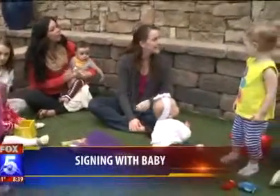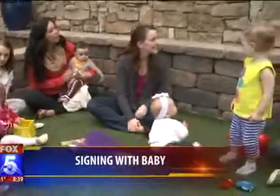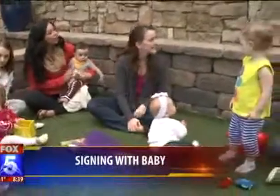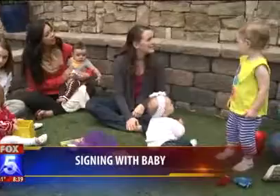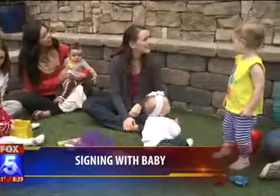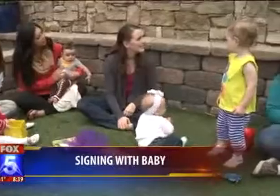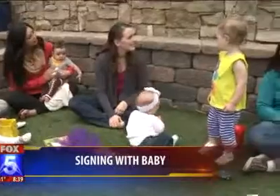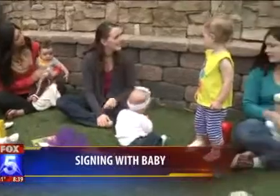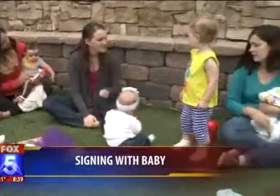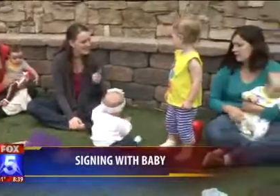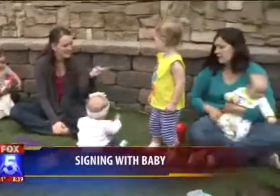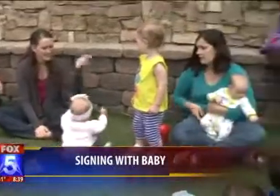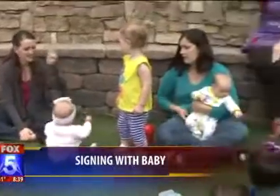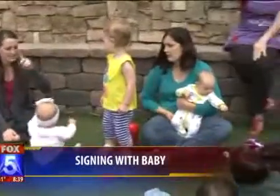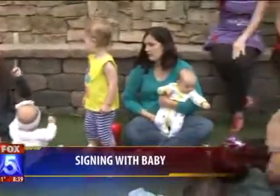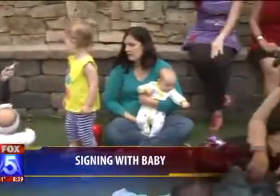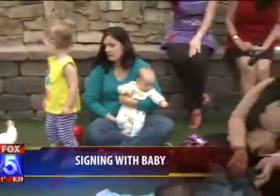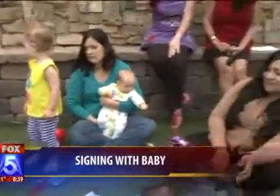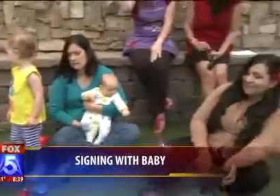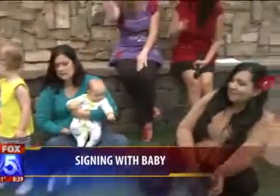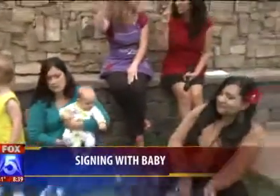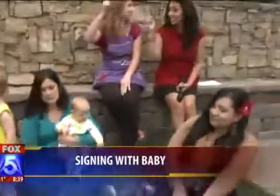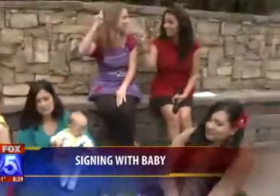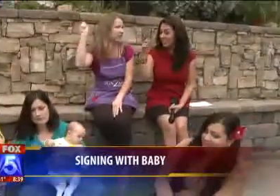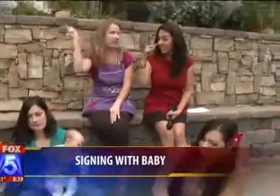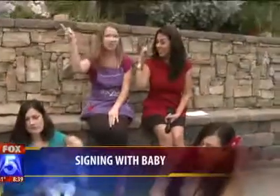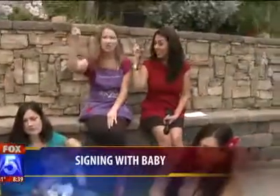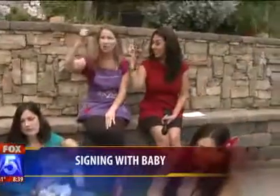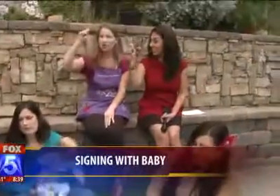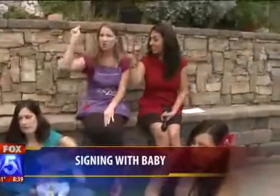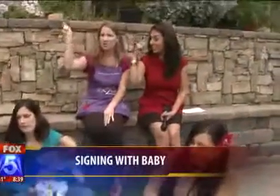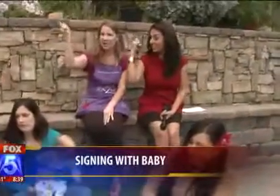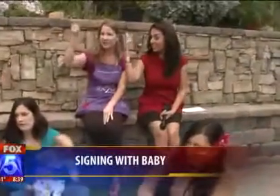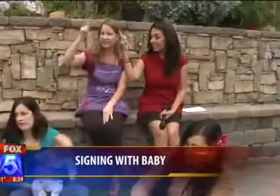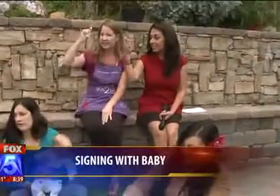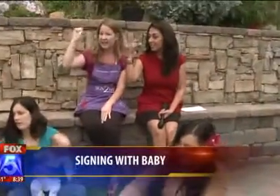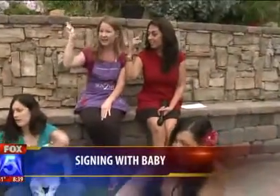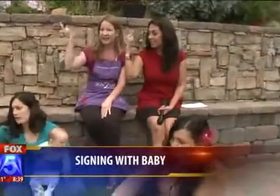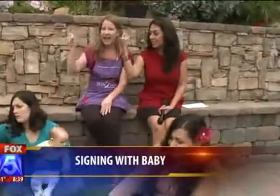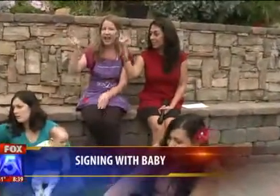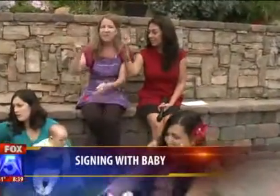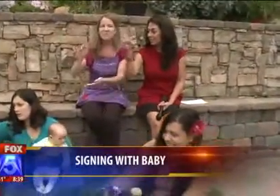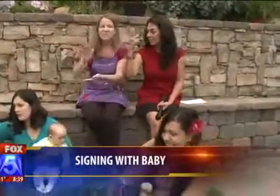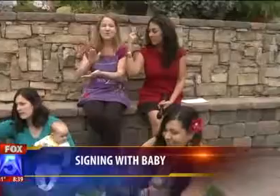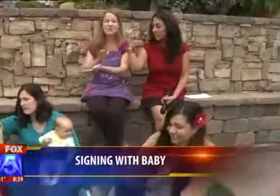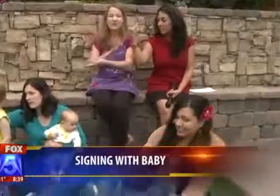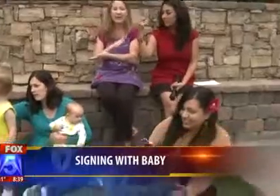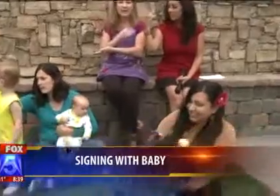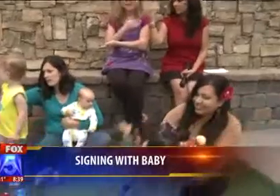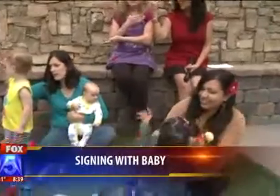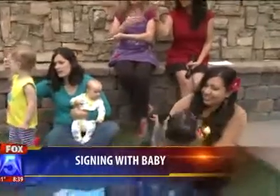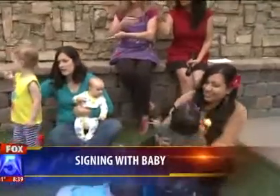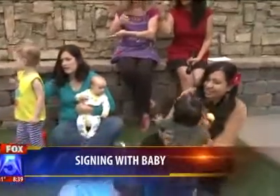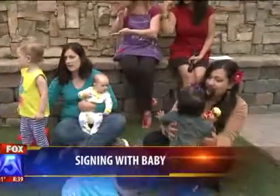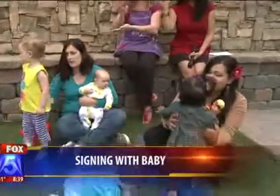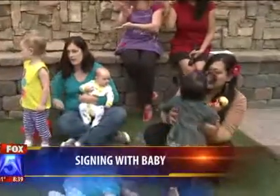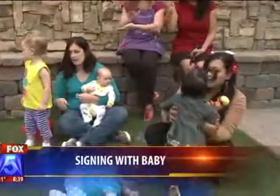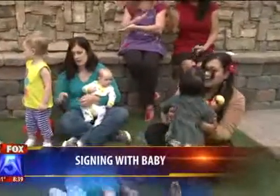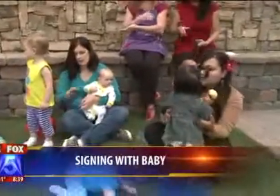at a ceiling fan? Yes. Yes. Yes. They love ceiling fans. Okay. So show them that, ceiling fan. Music. I think we're born to